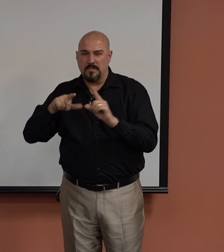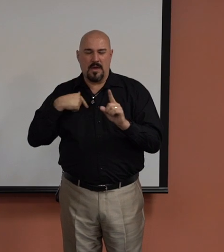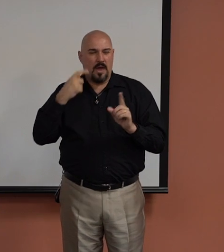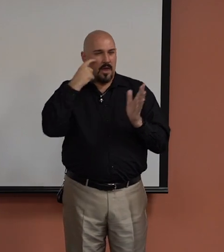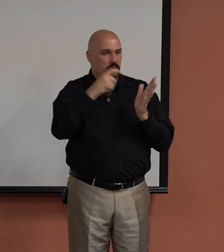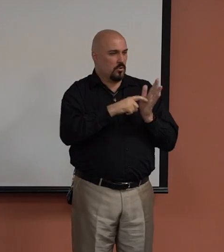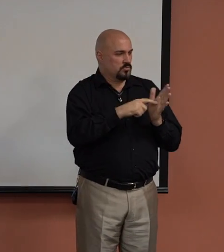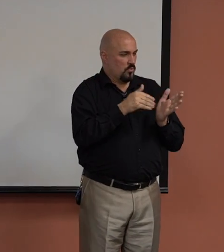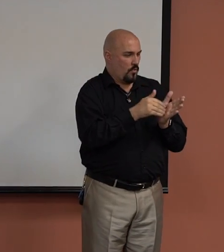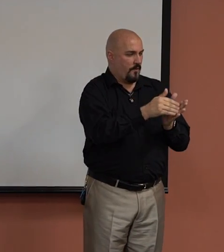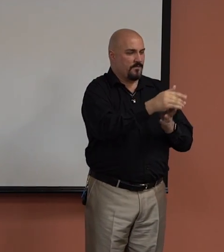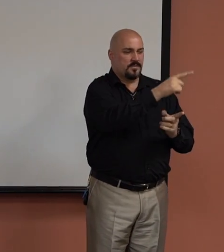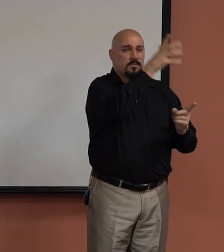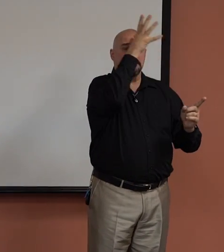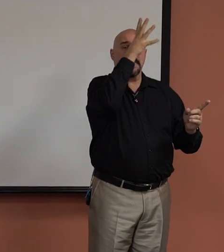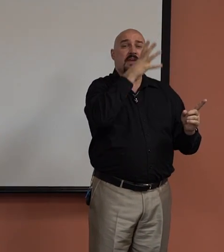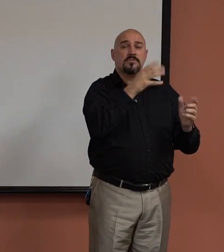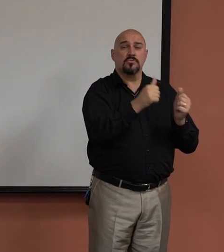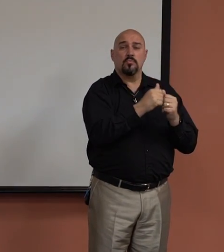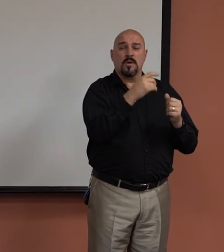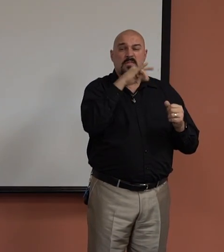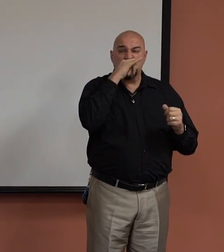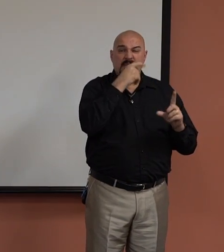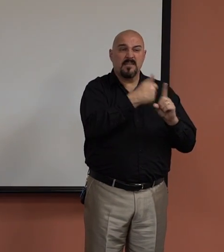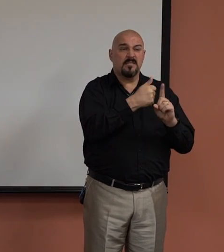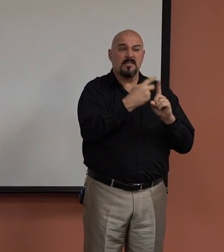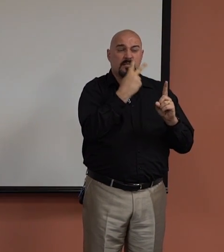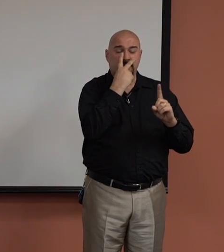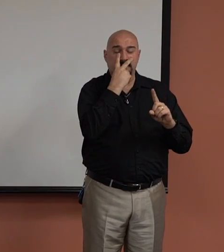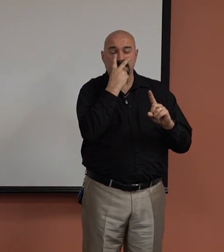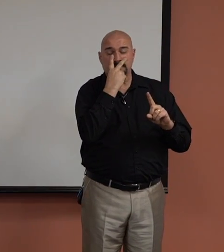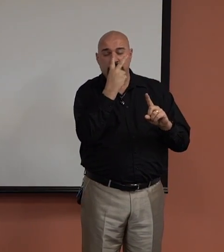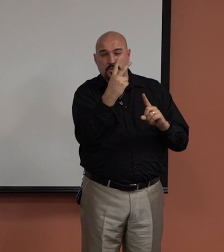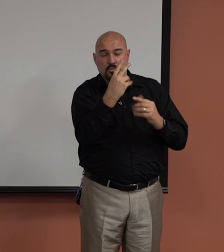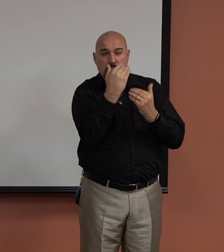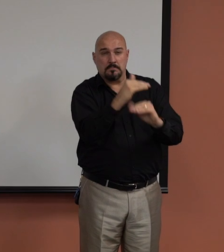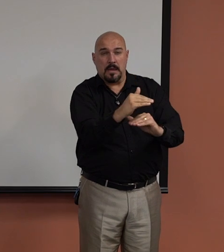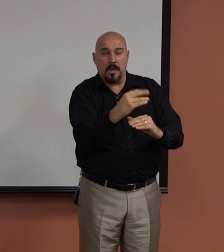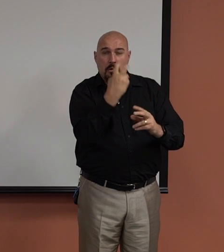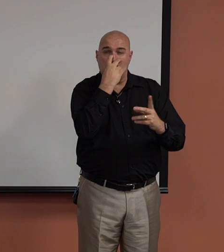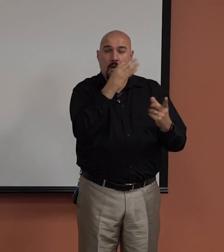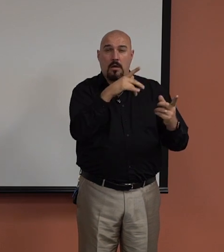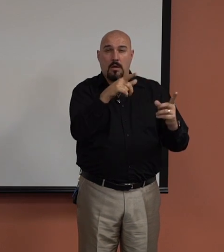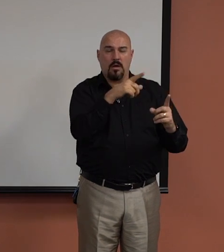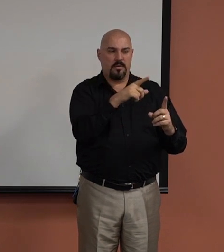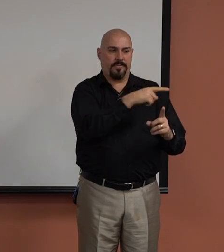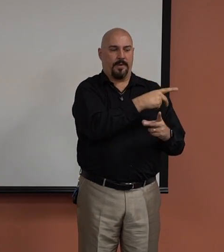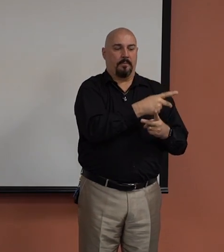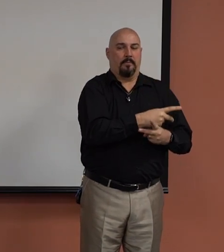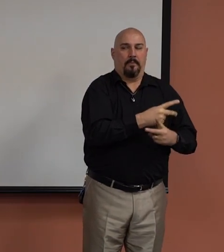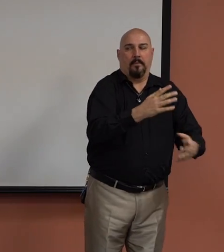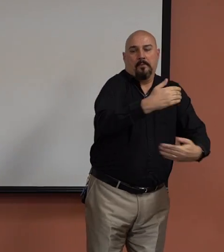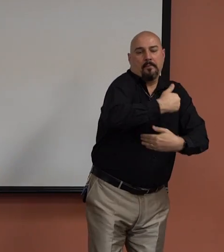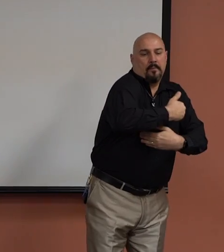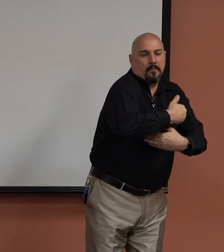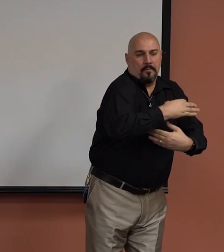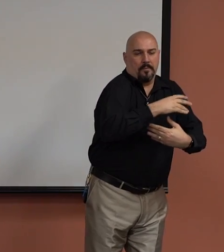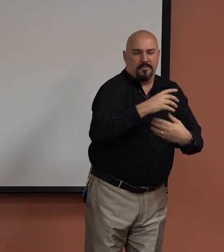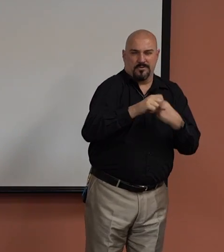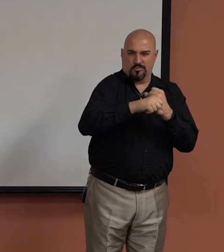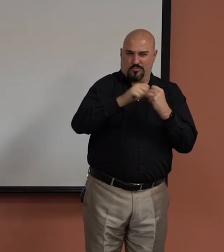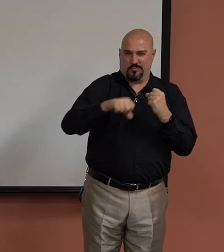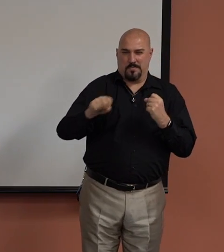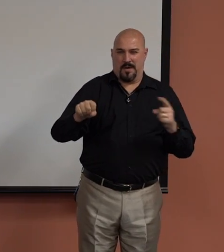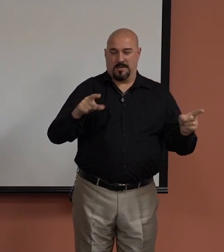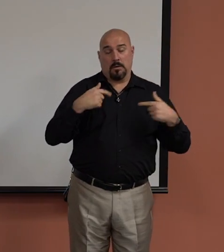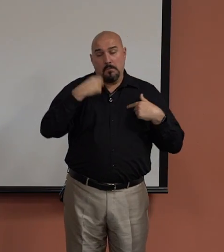their kids very Yes. much. They, Yeah. and I can understand that because I'm a mother and I have a son. Mhm. However, you know, that's kind of like